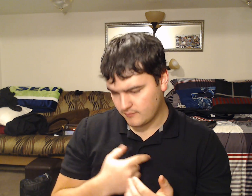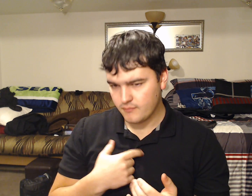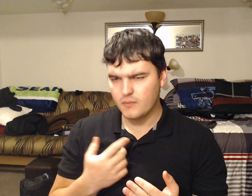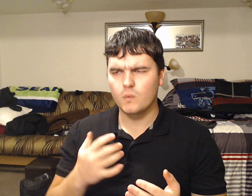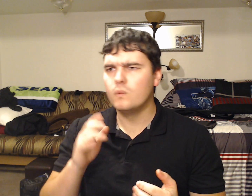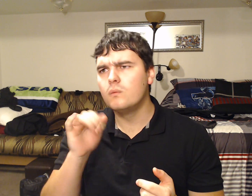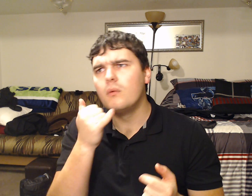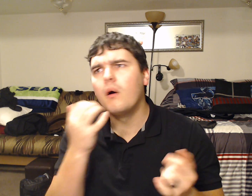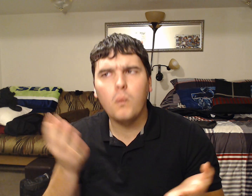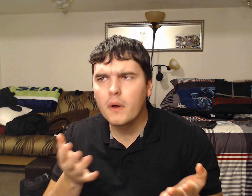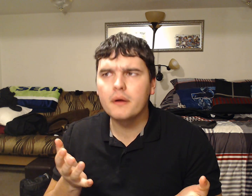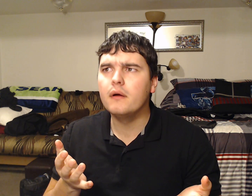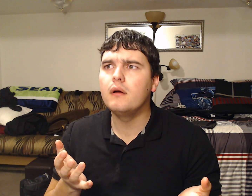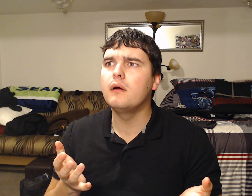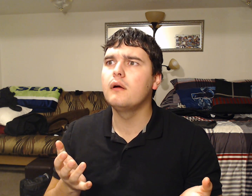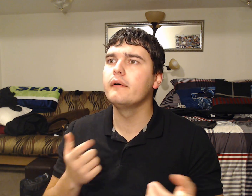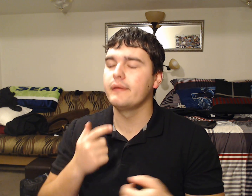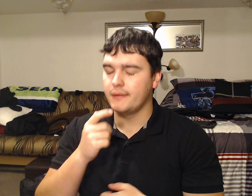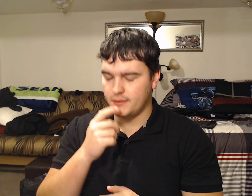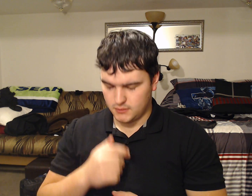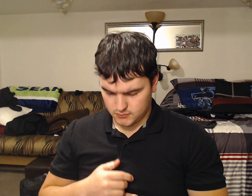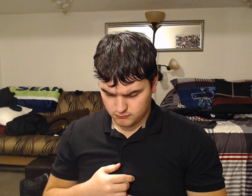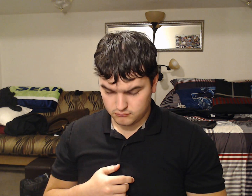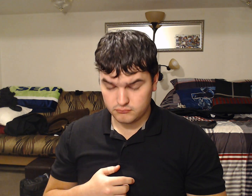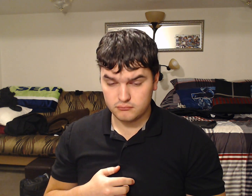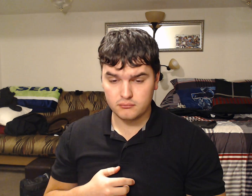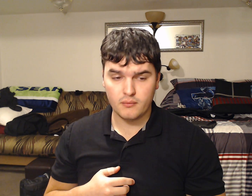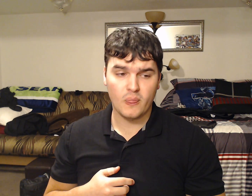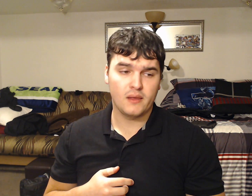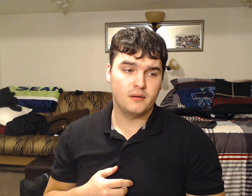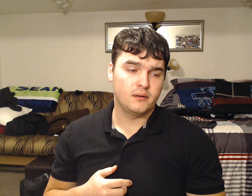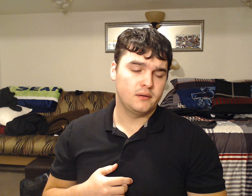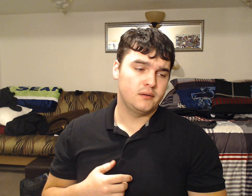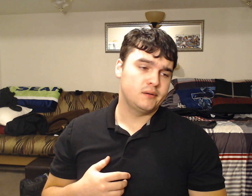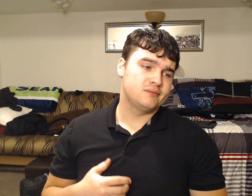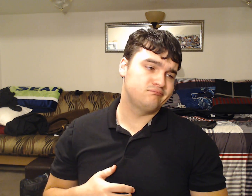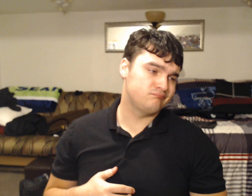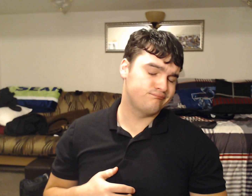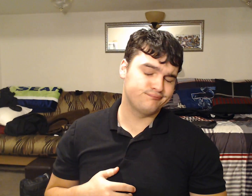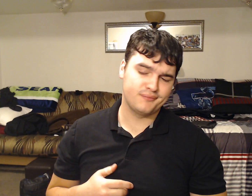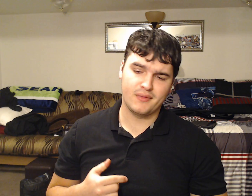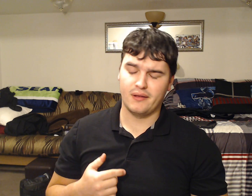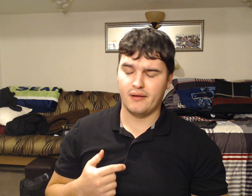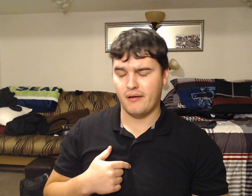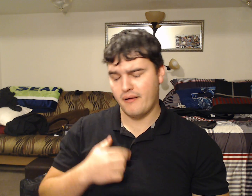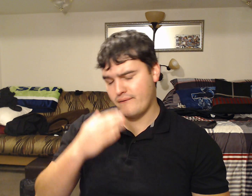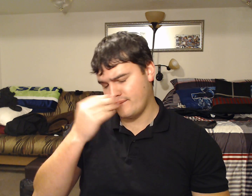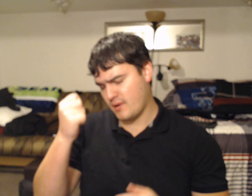wrong? What happened? The Polish man looked around and said in a sad voice, I forgot my matches, darn it.